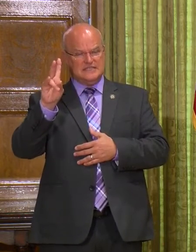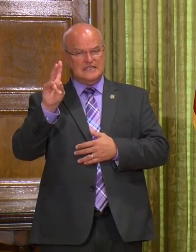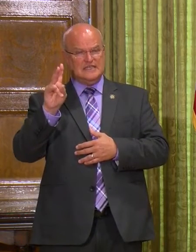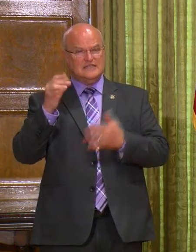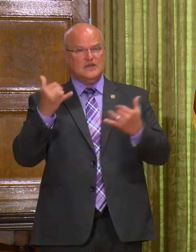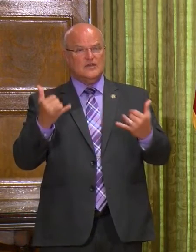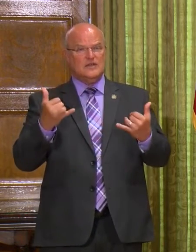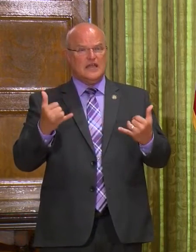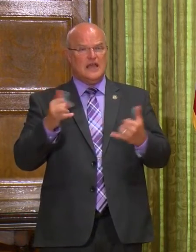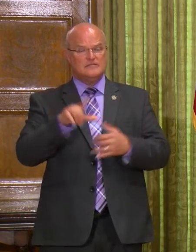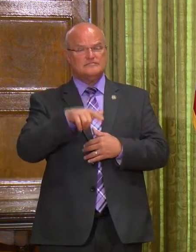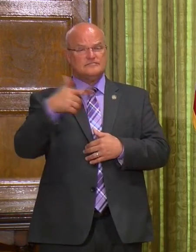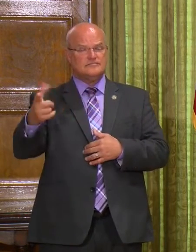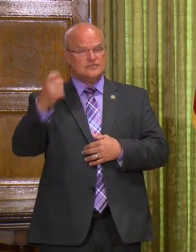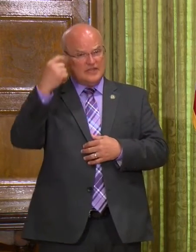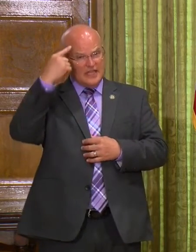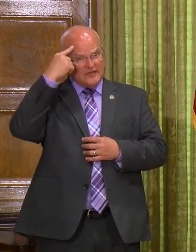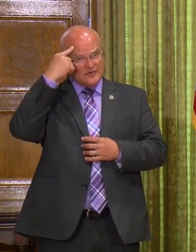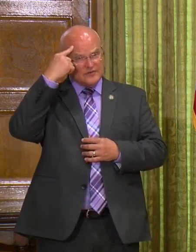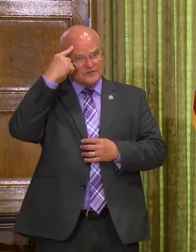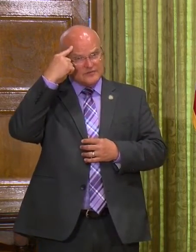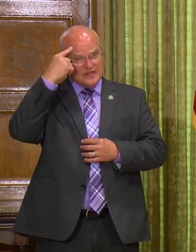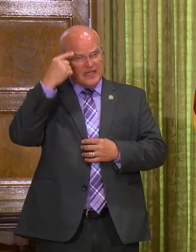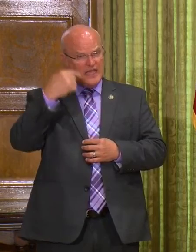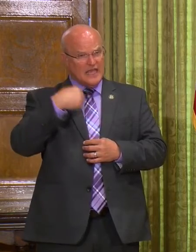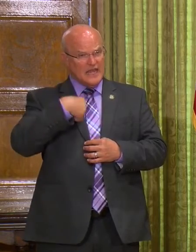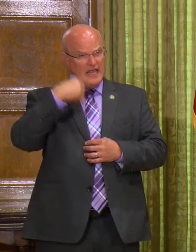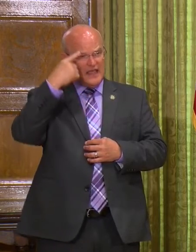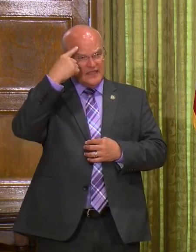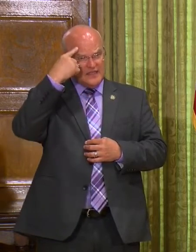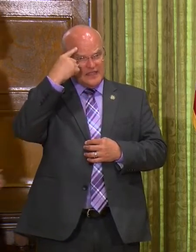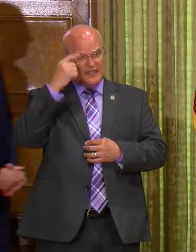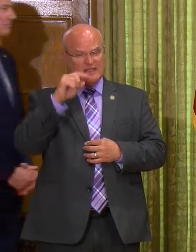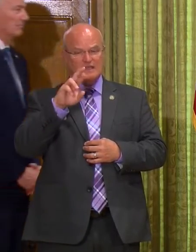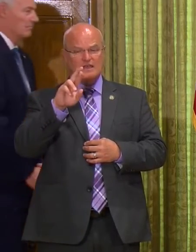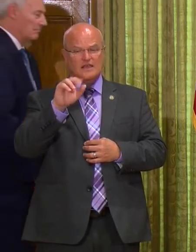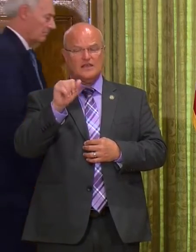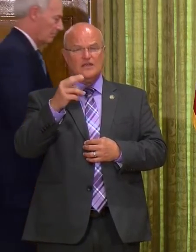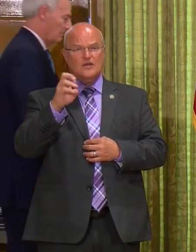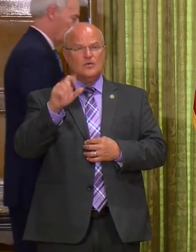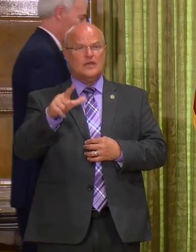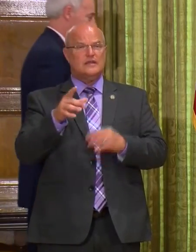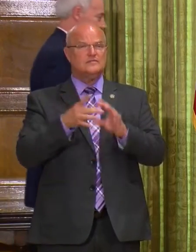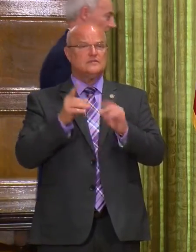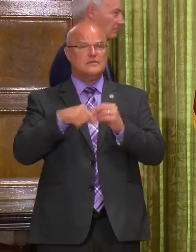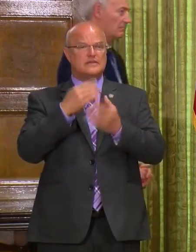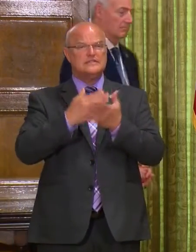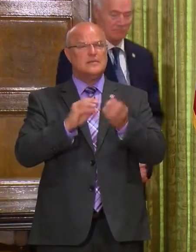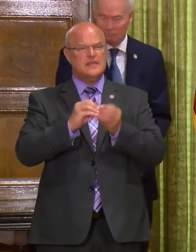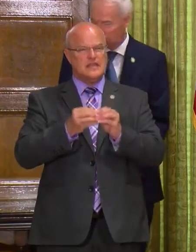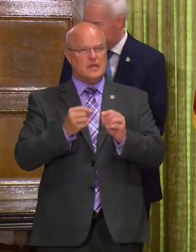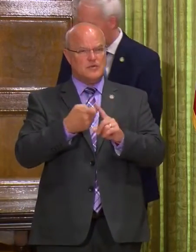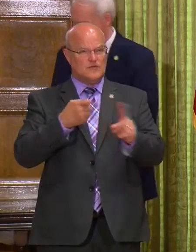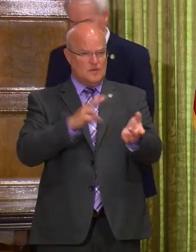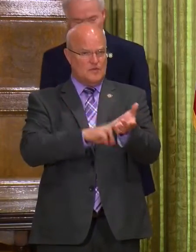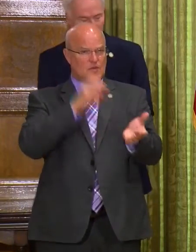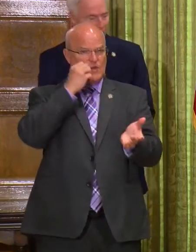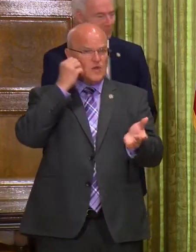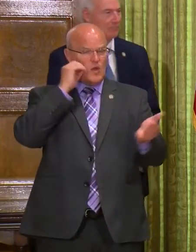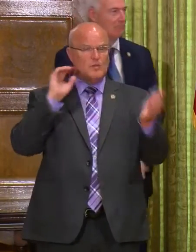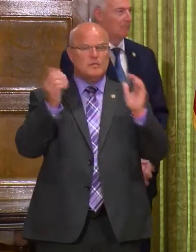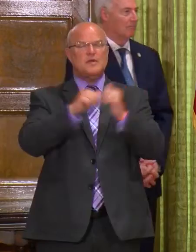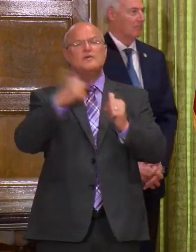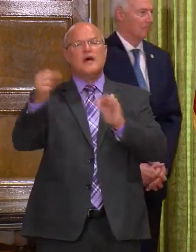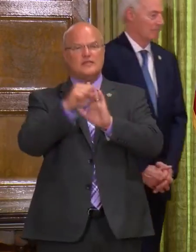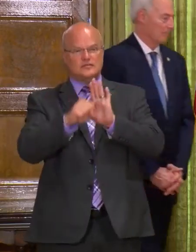With that, I'm going to go ahead and turn it over to the governor, and I believe Rachel will also be talking about some of our numbers from nursing homes compared